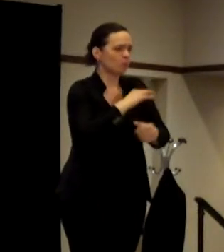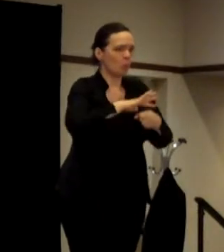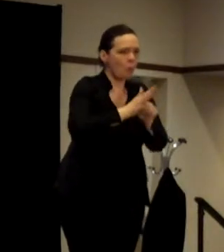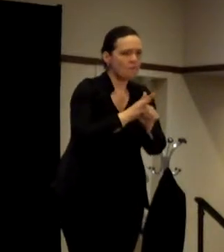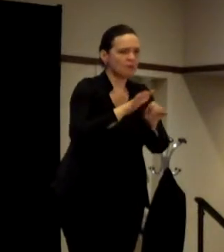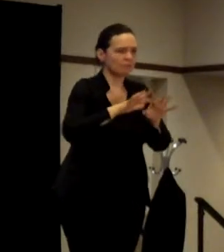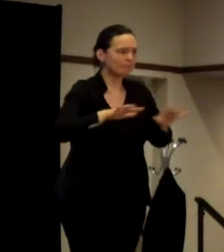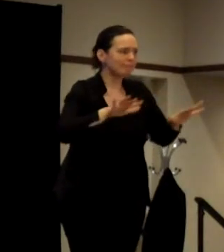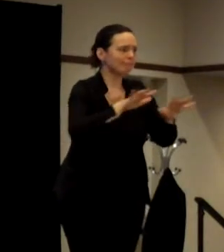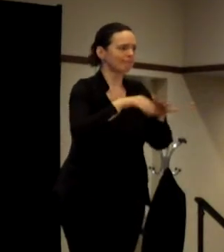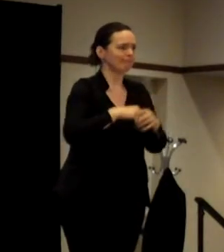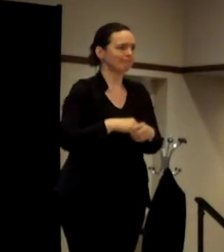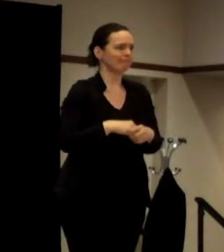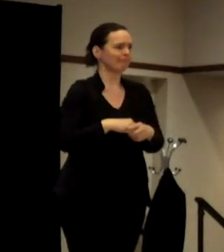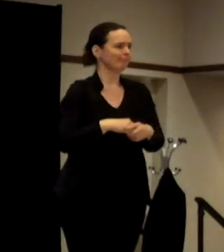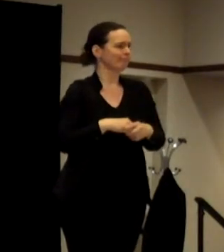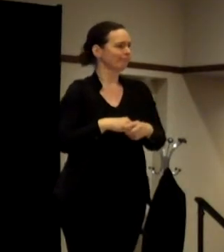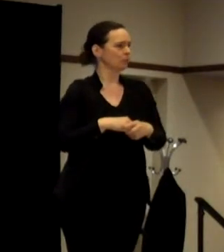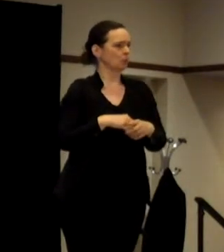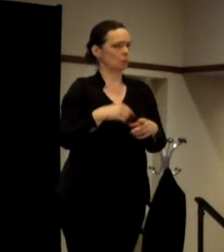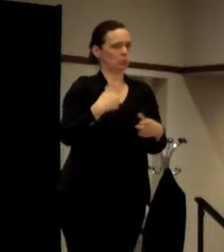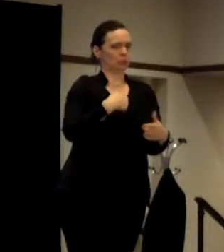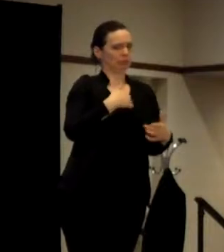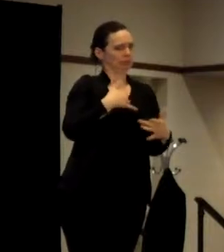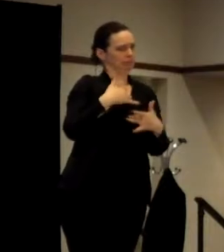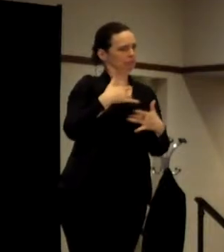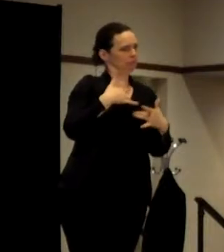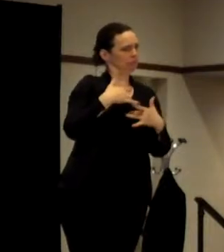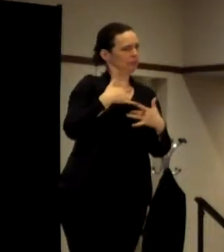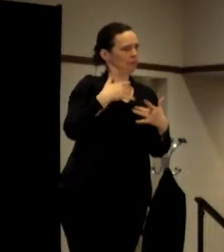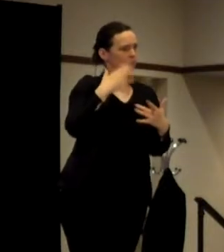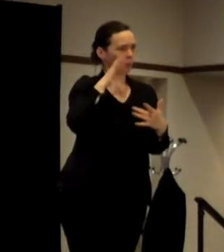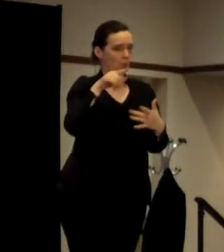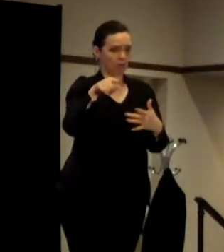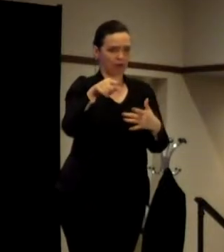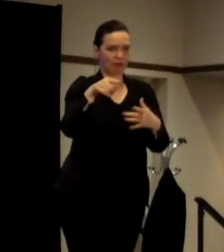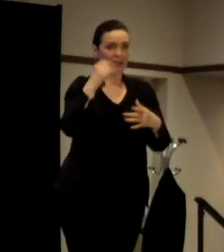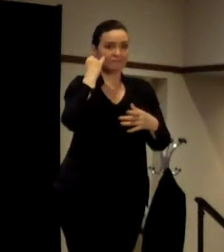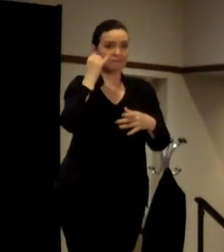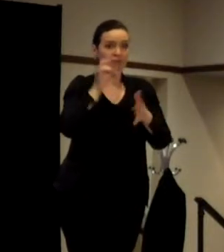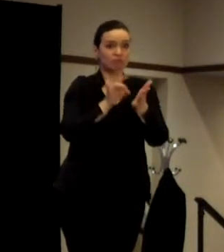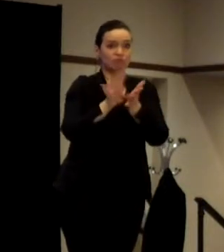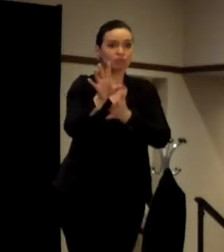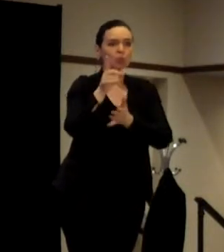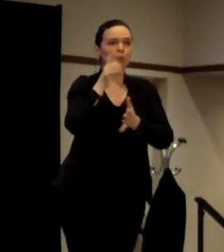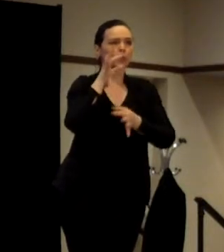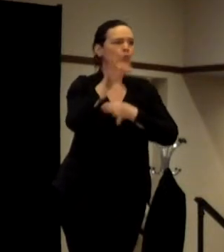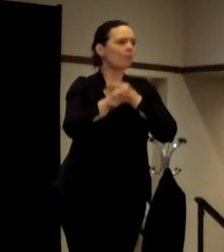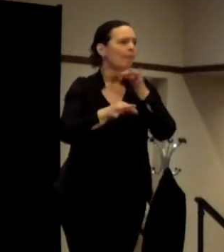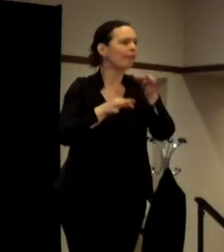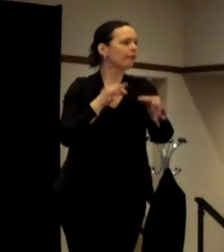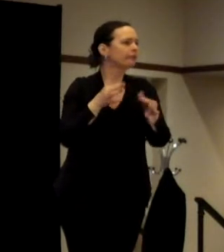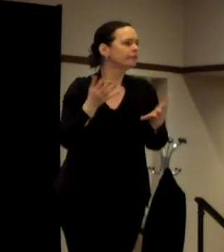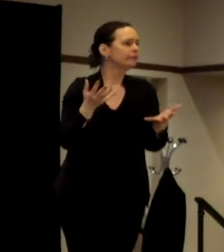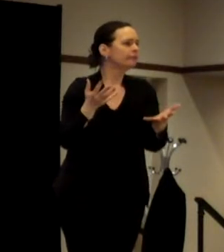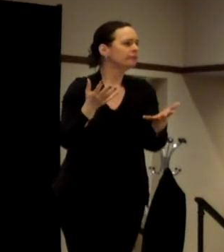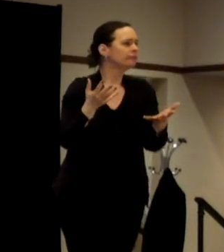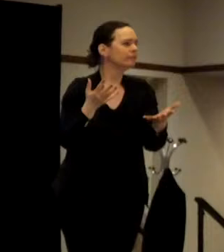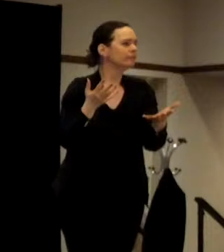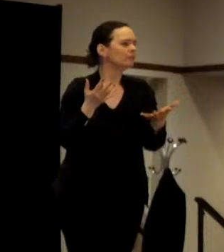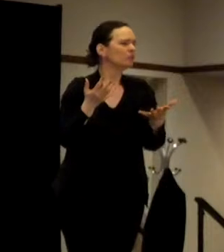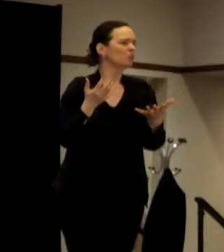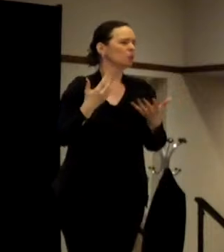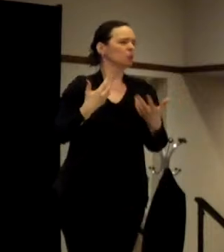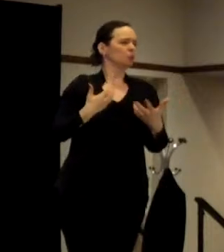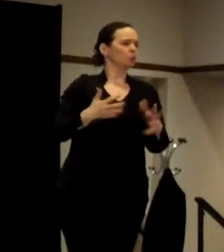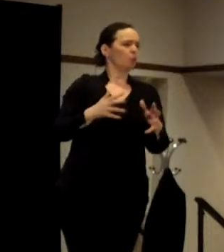So I think the investigations need to happen and happen quickly. And I understand that there